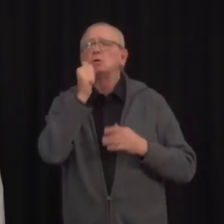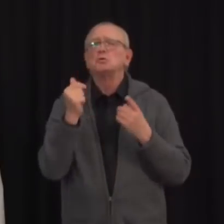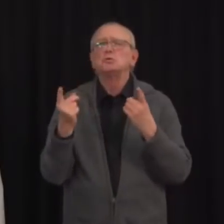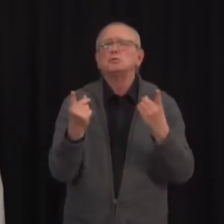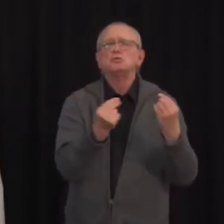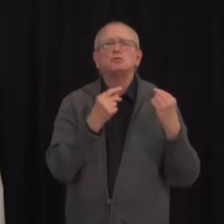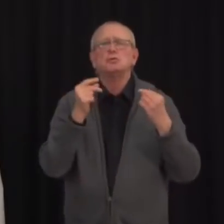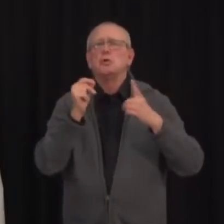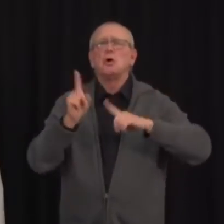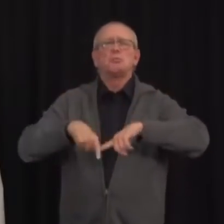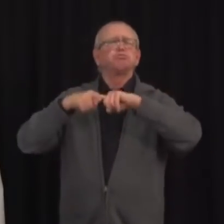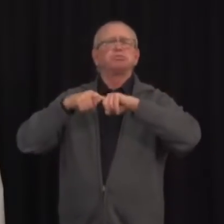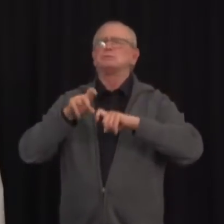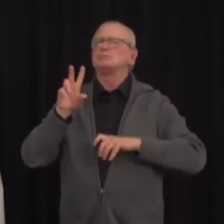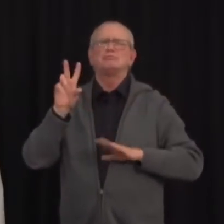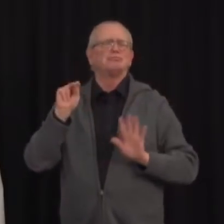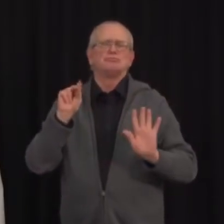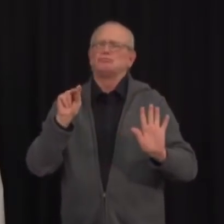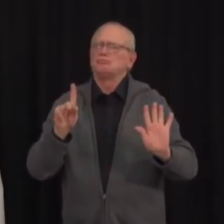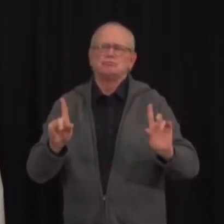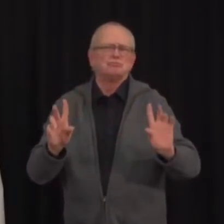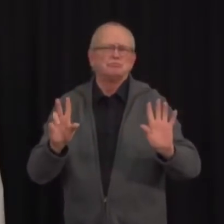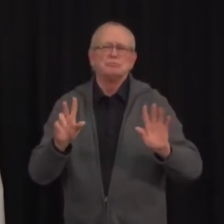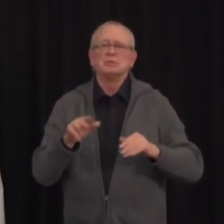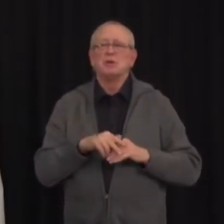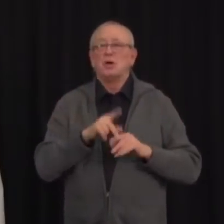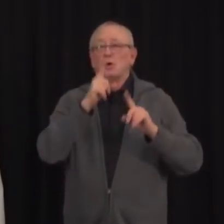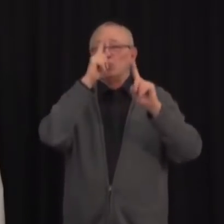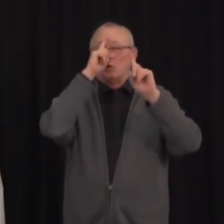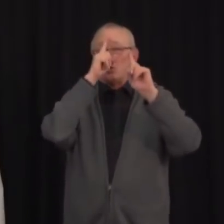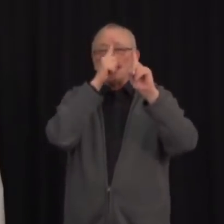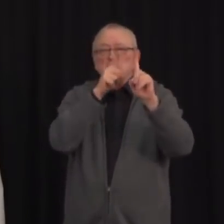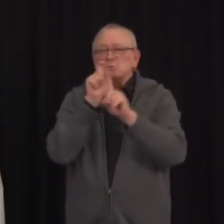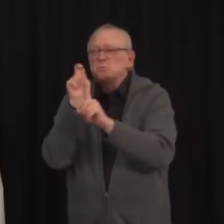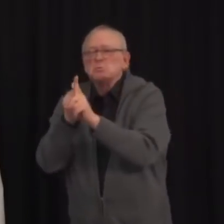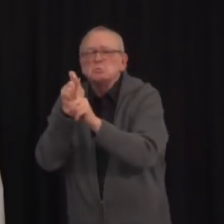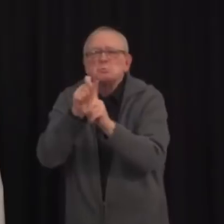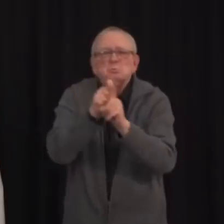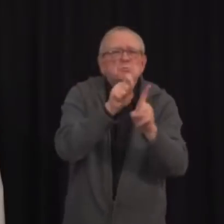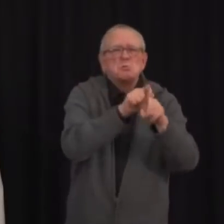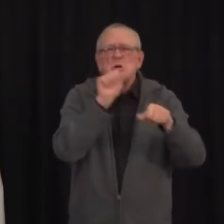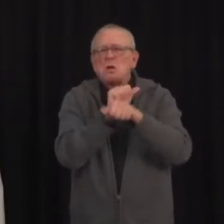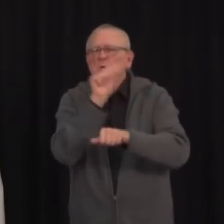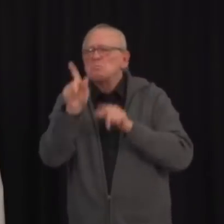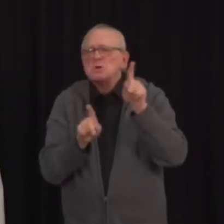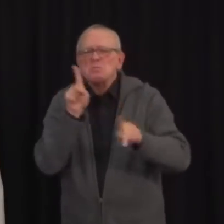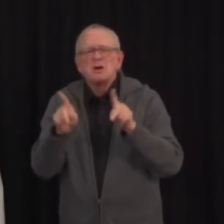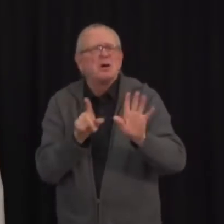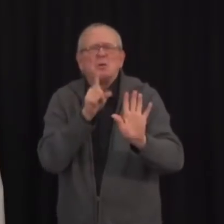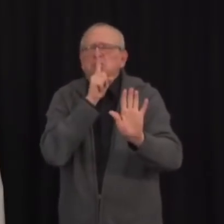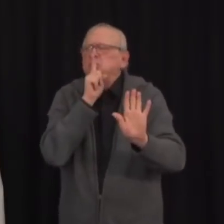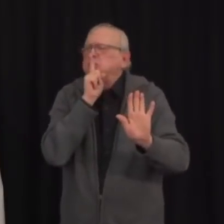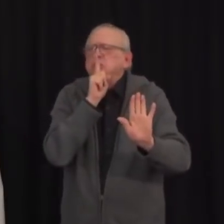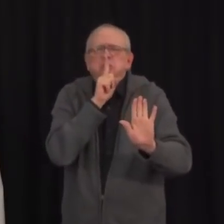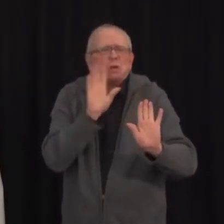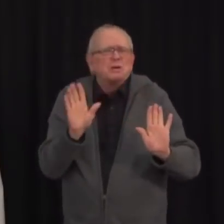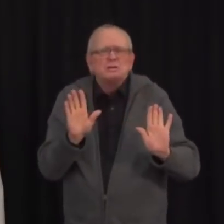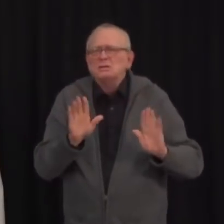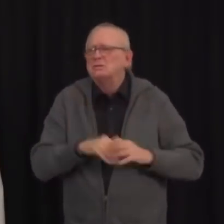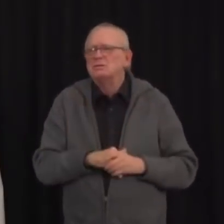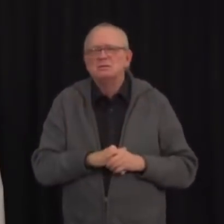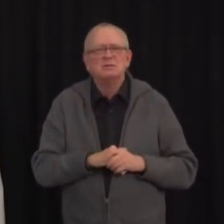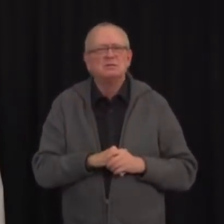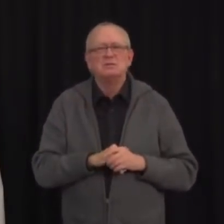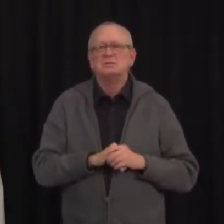Albertans going about their everyday lives. As the Premier said earlier this week, this is not